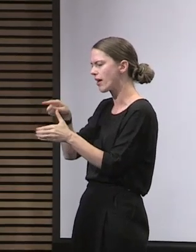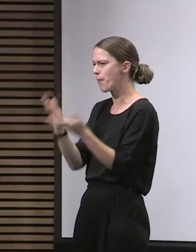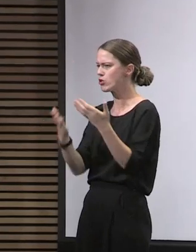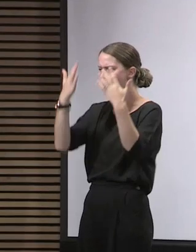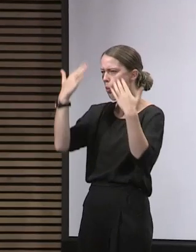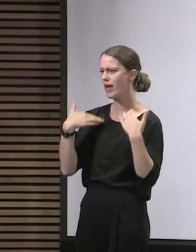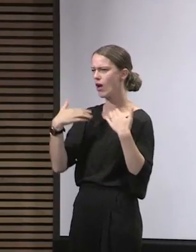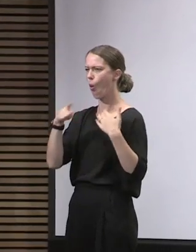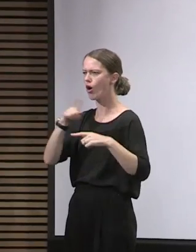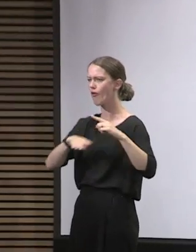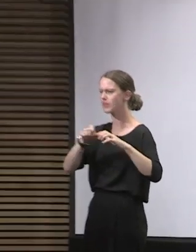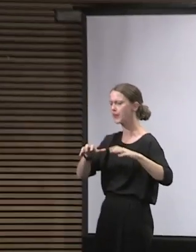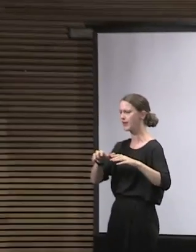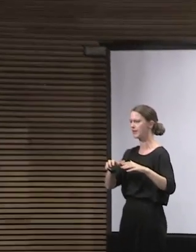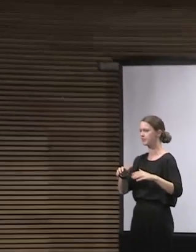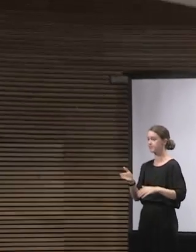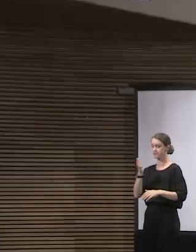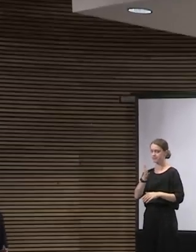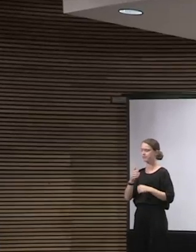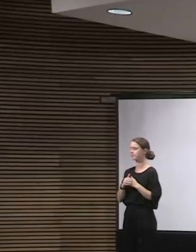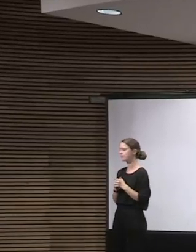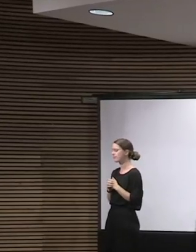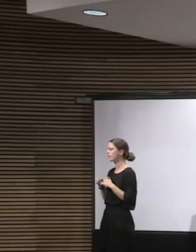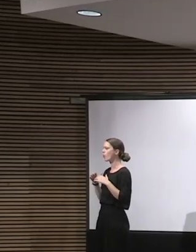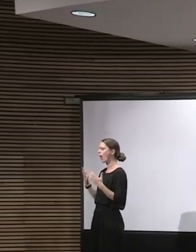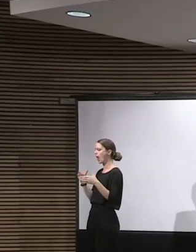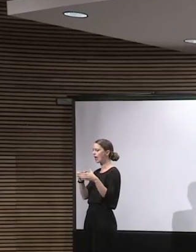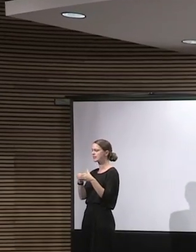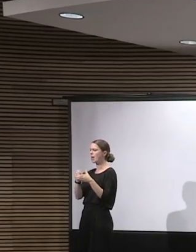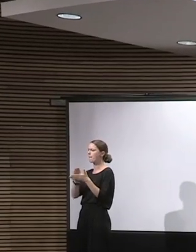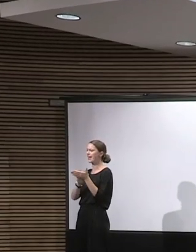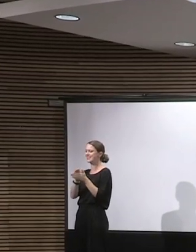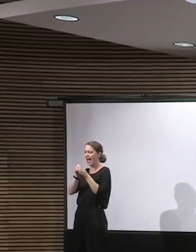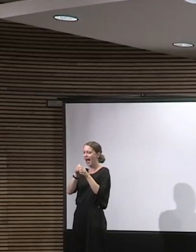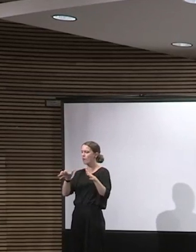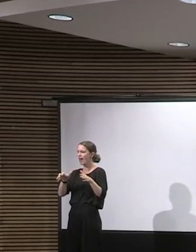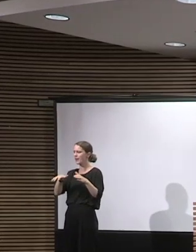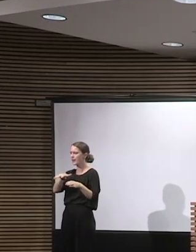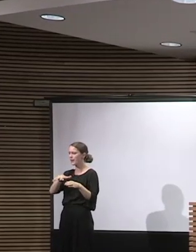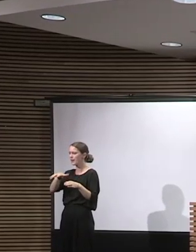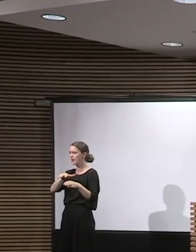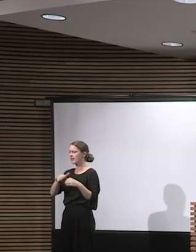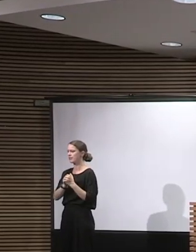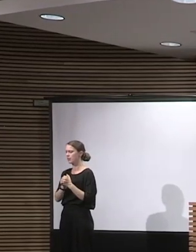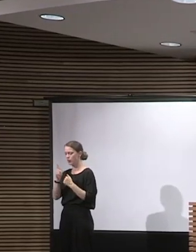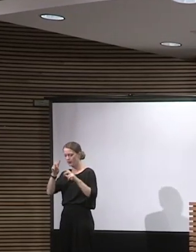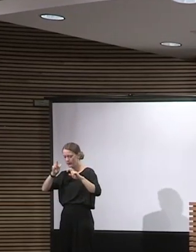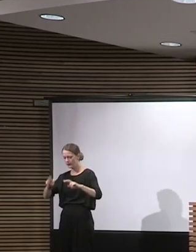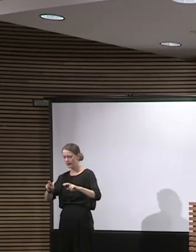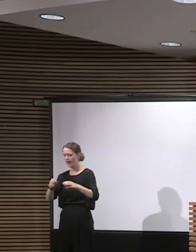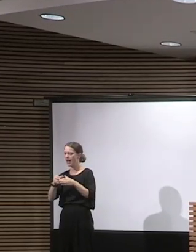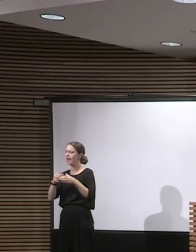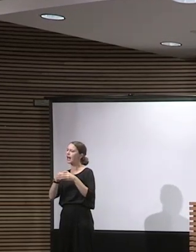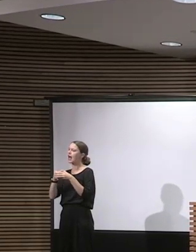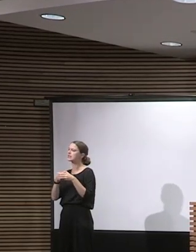Well, a cluster is another name for an outbreak, and the reporting that we're doing on clusters is where at a